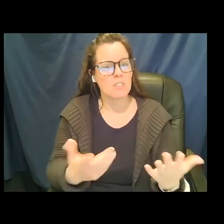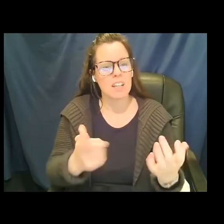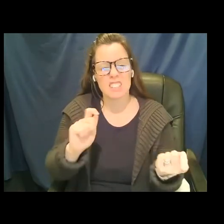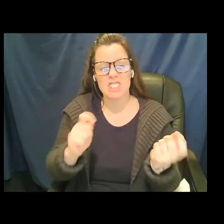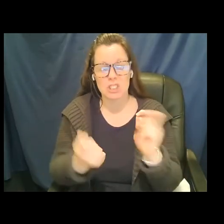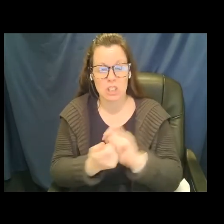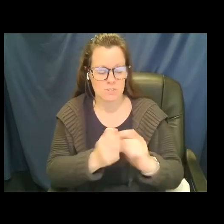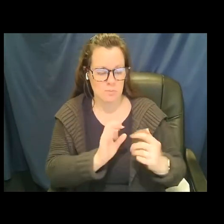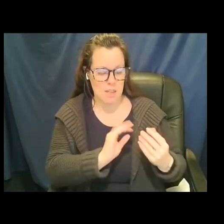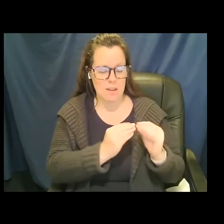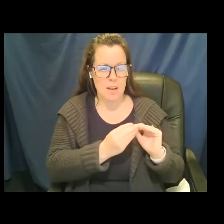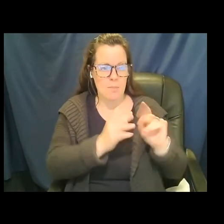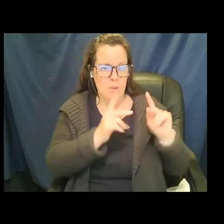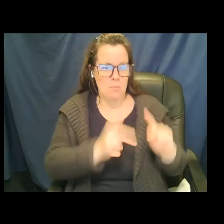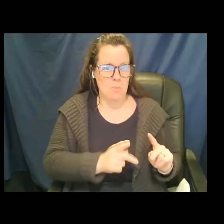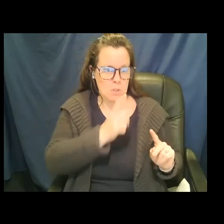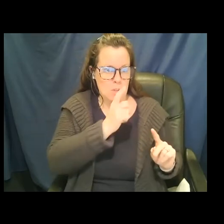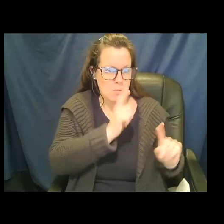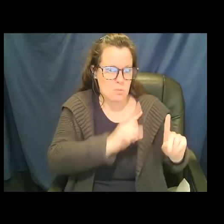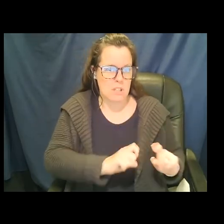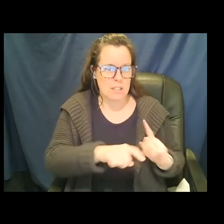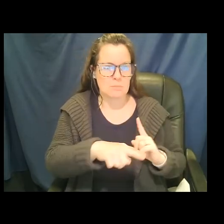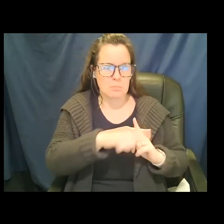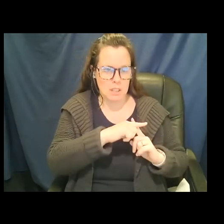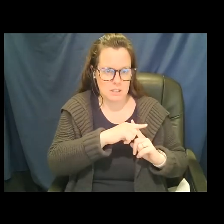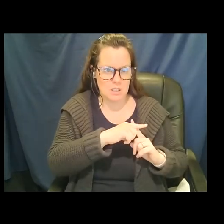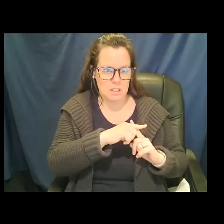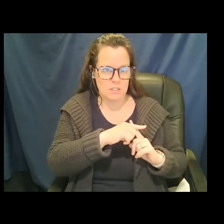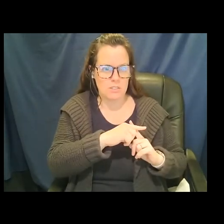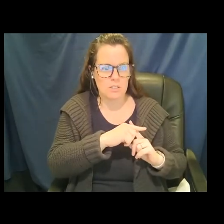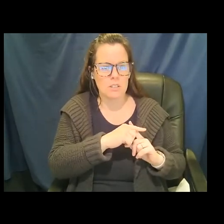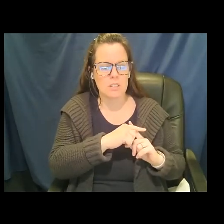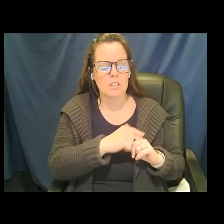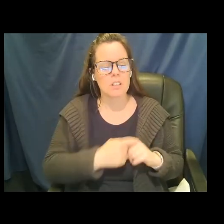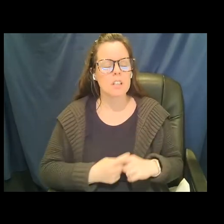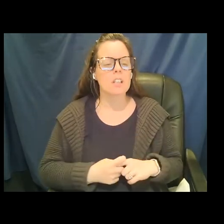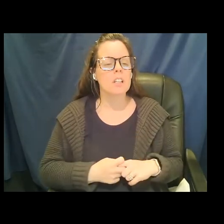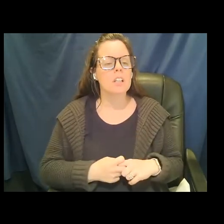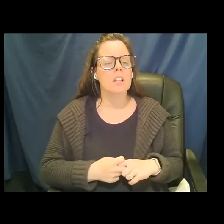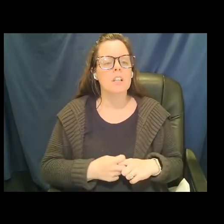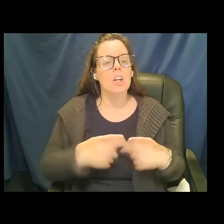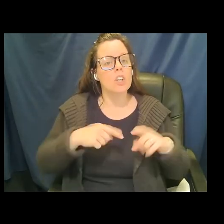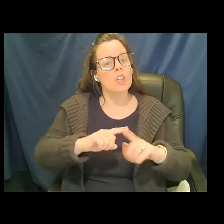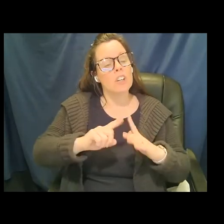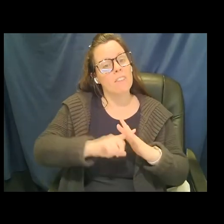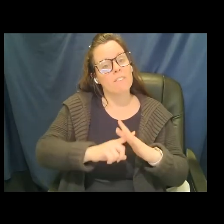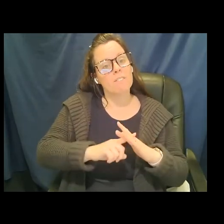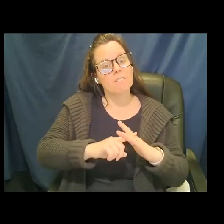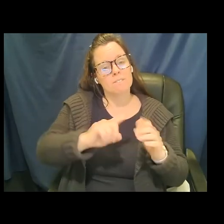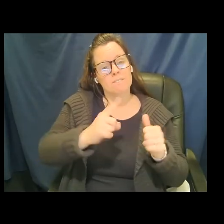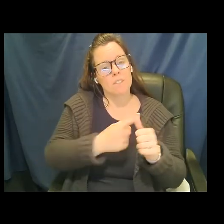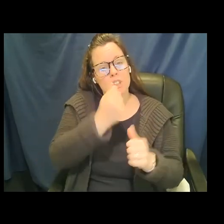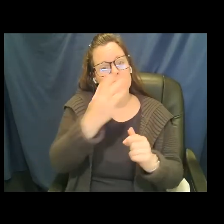number of persons testing positive. During the early months of the pandemic, the